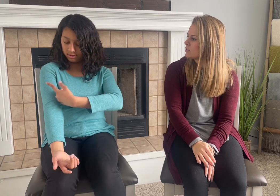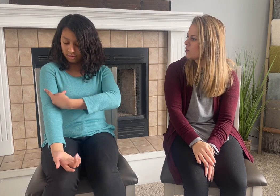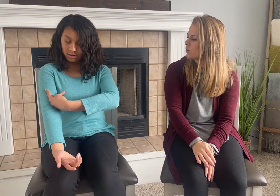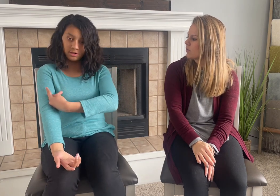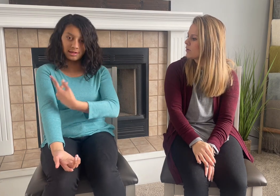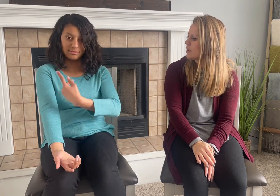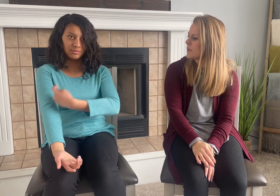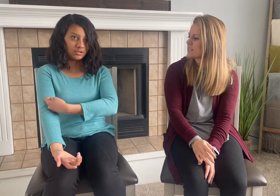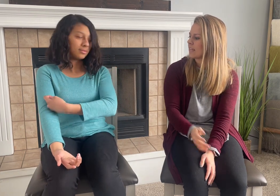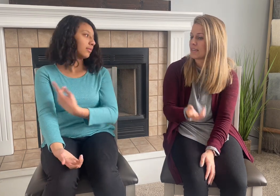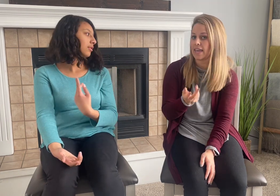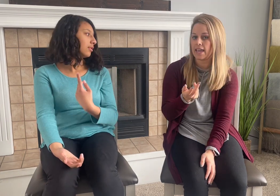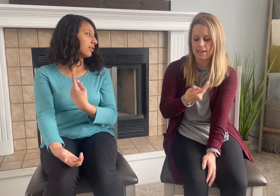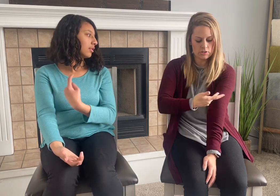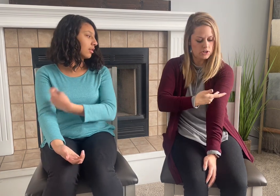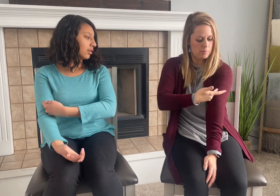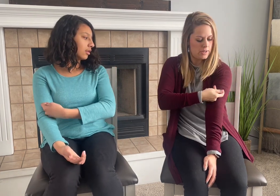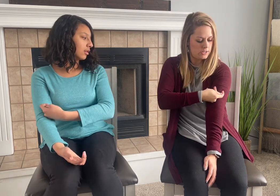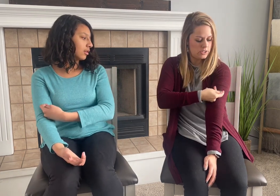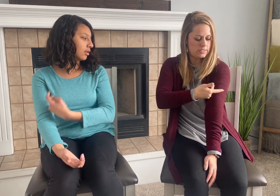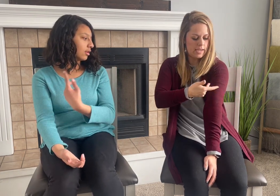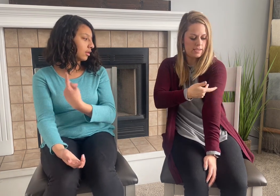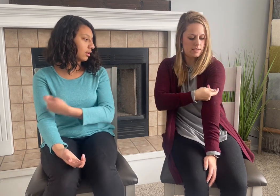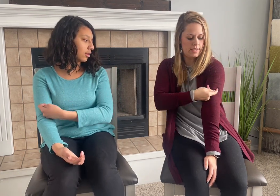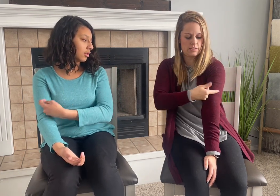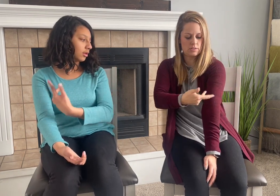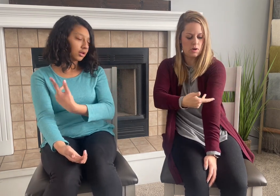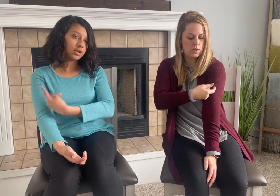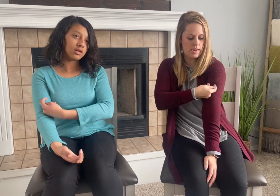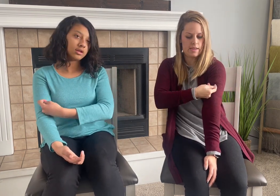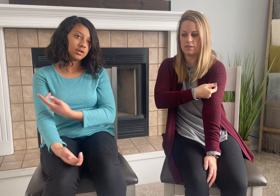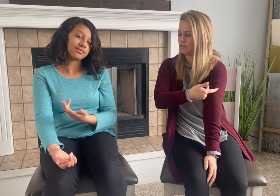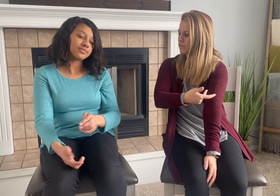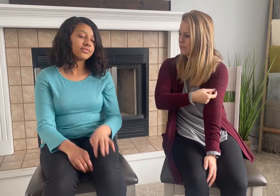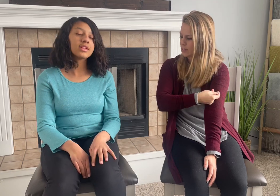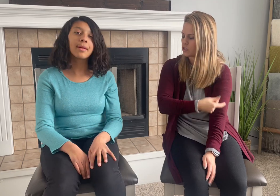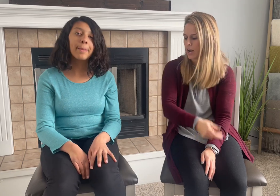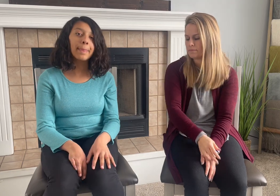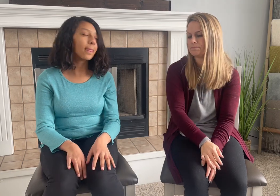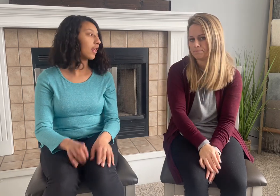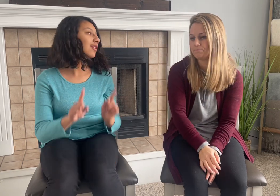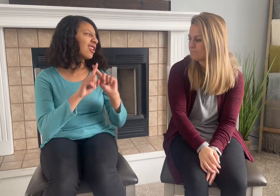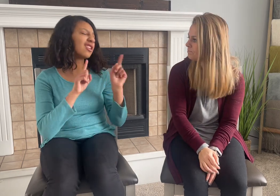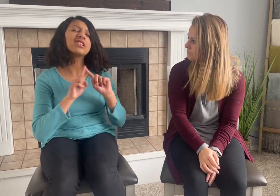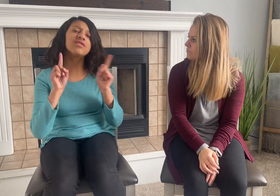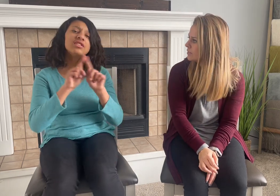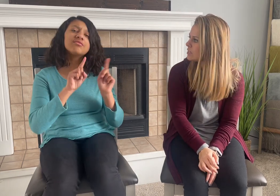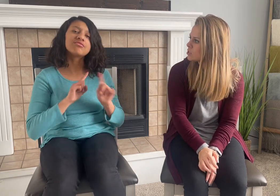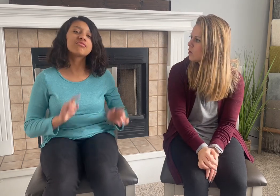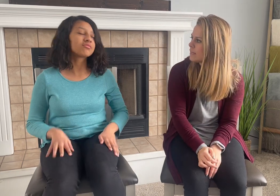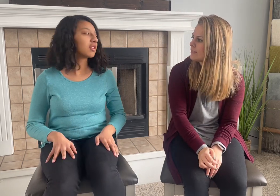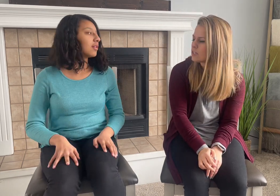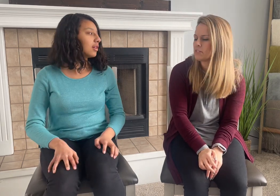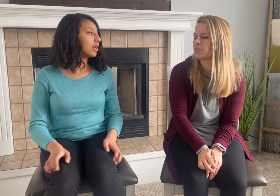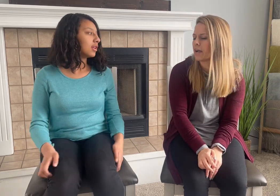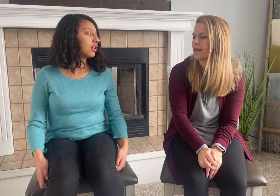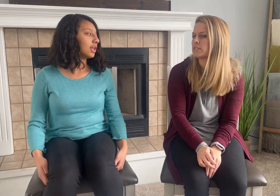So you're, it makes like a K hand shape, and it's just like, it's going in like a shot. Mm-hmm. So there are different kinds,